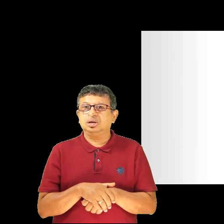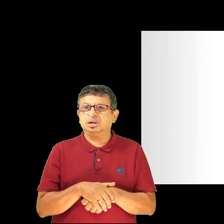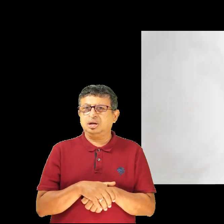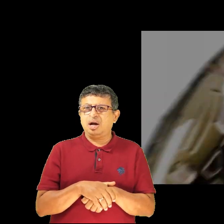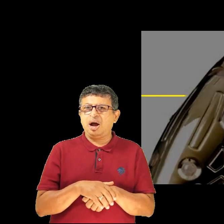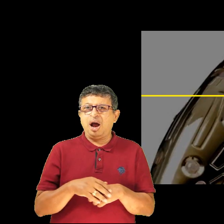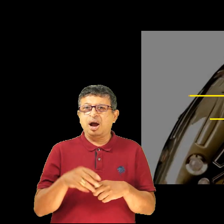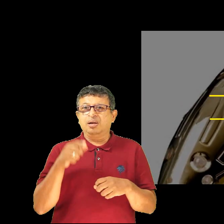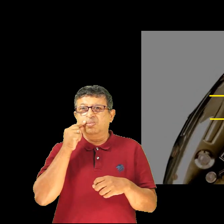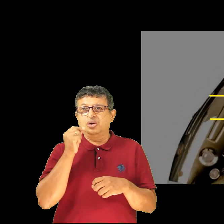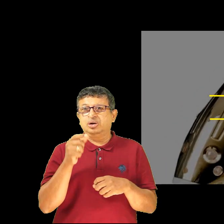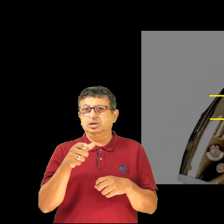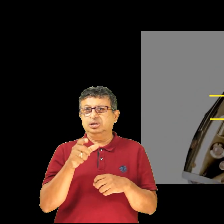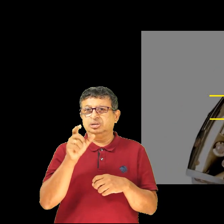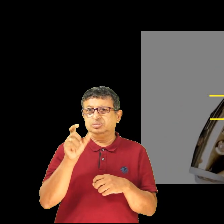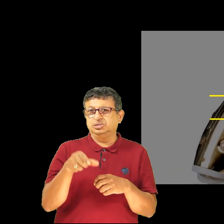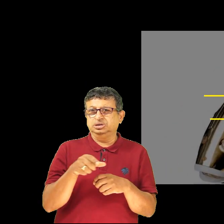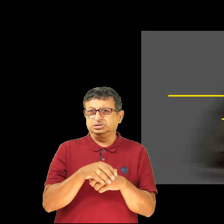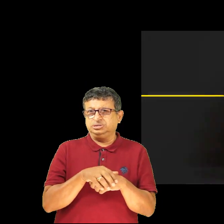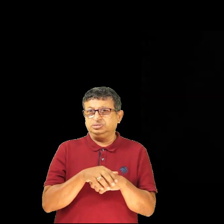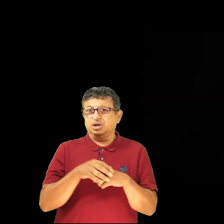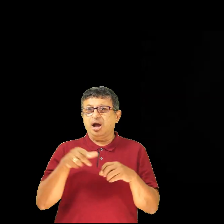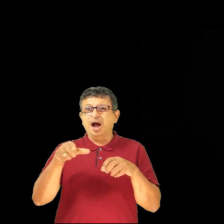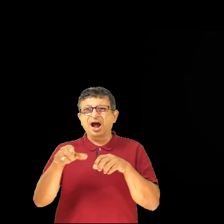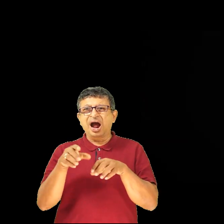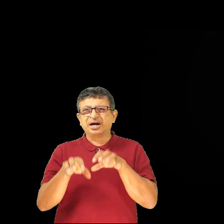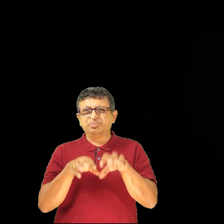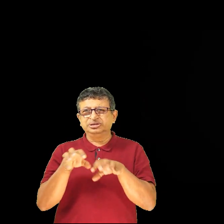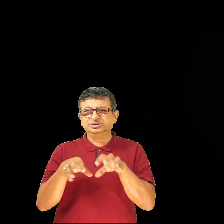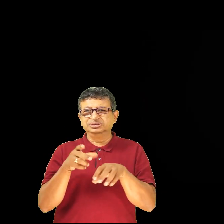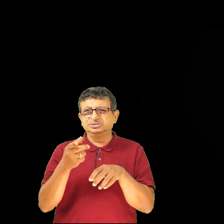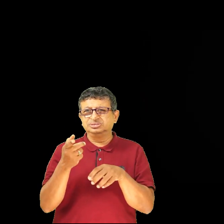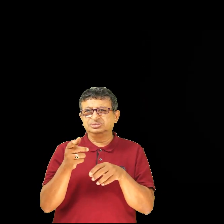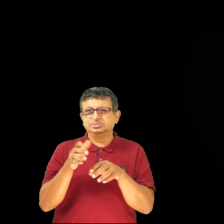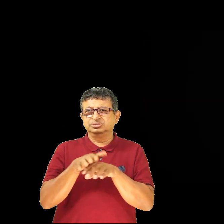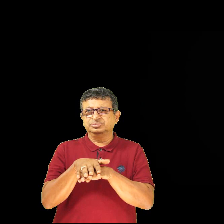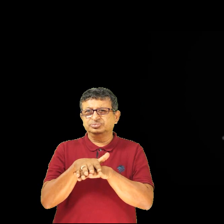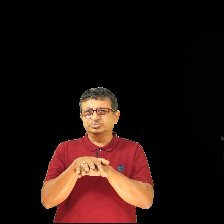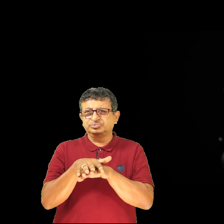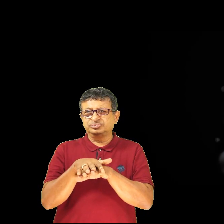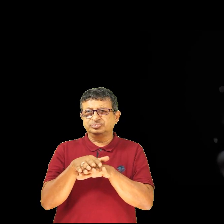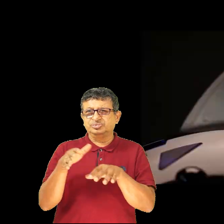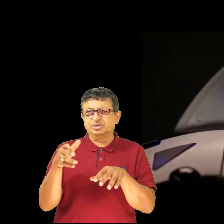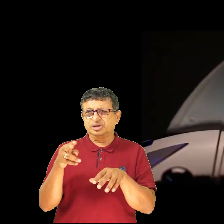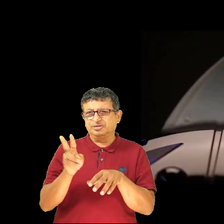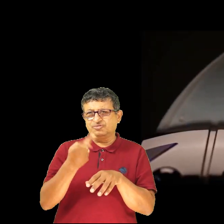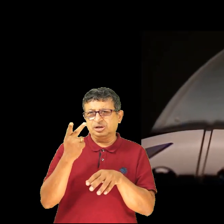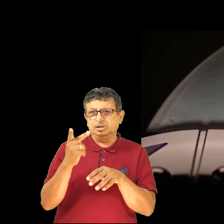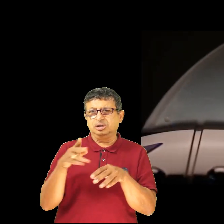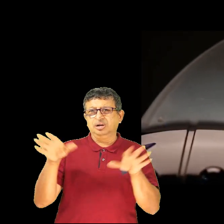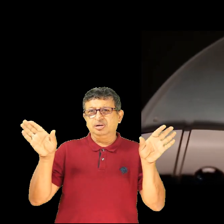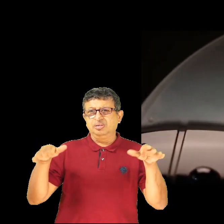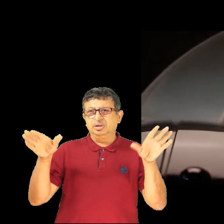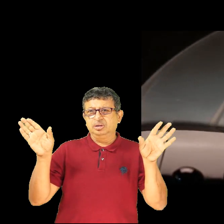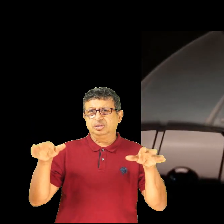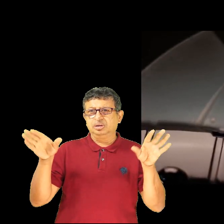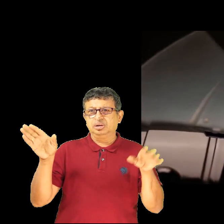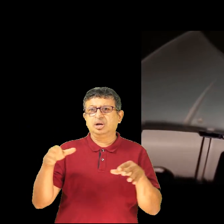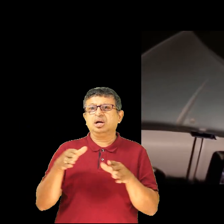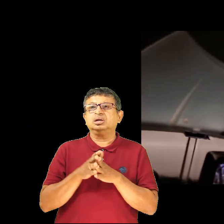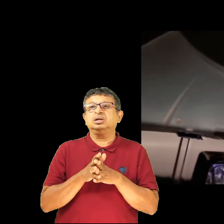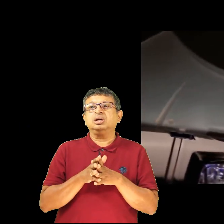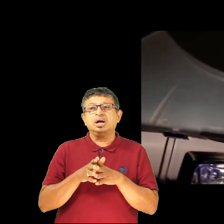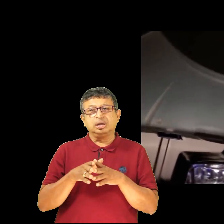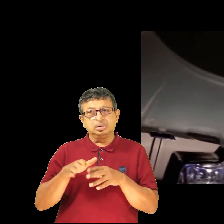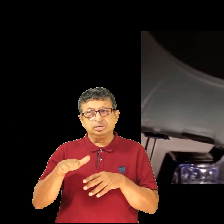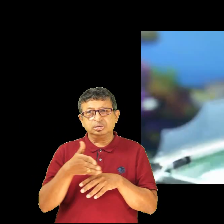2. Miro. Miro, which is an acronym for Marine Intelligence Robot, is a South Korean invention by the company